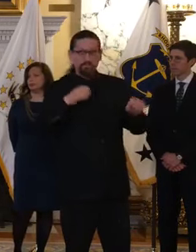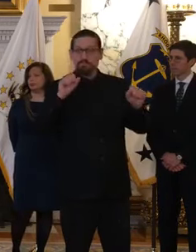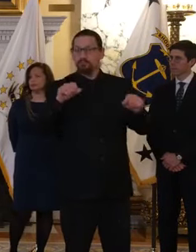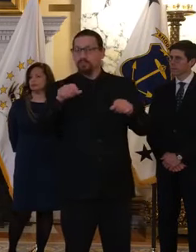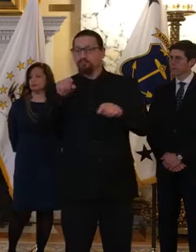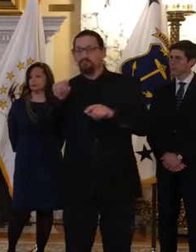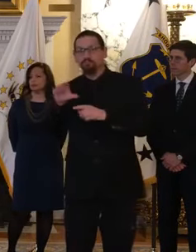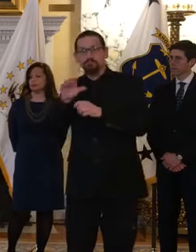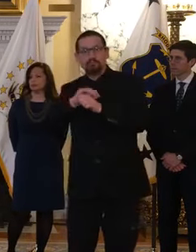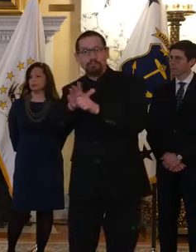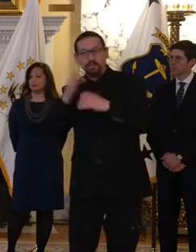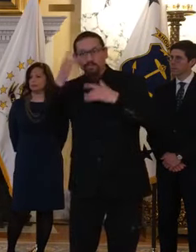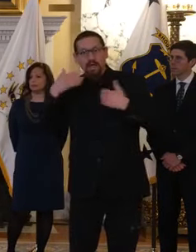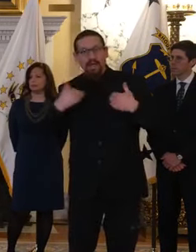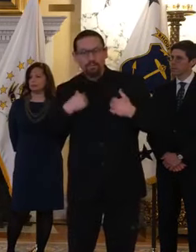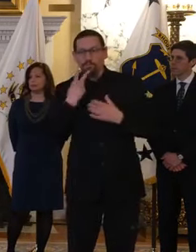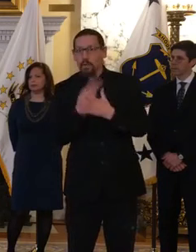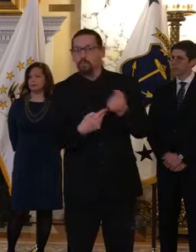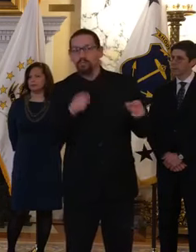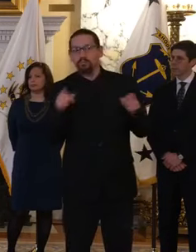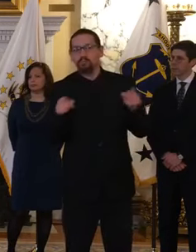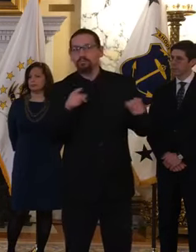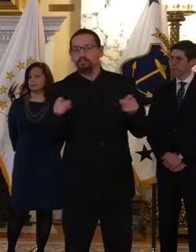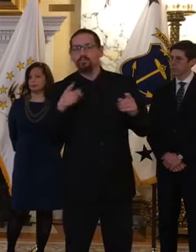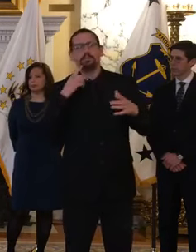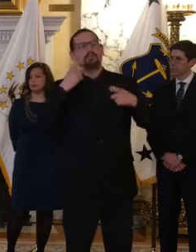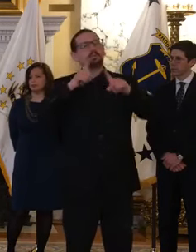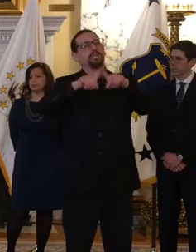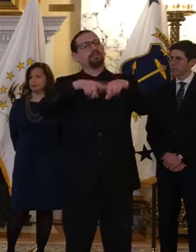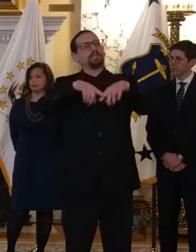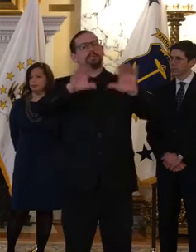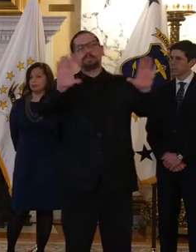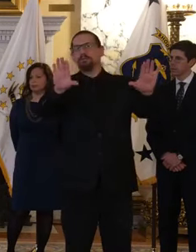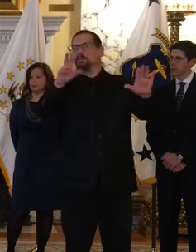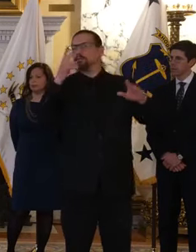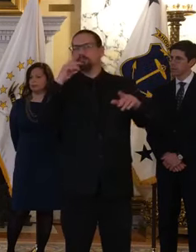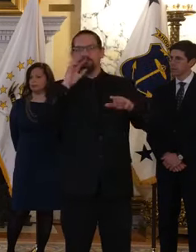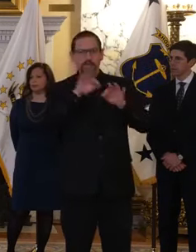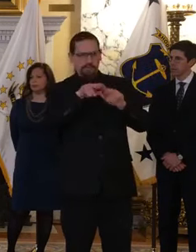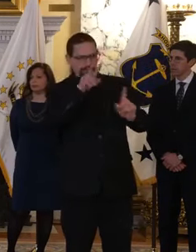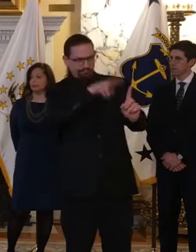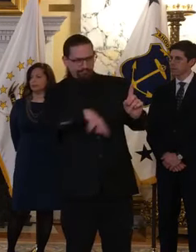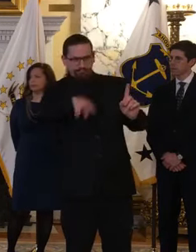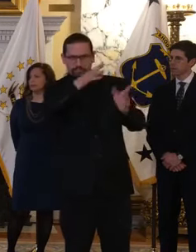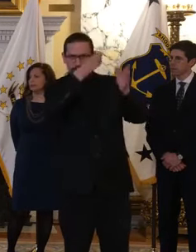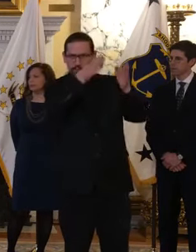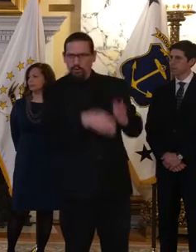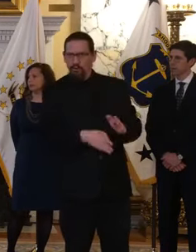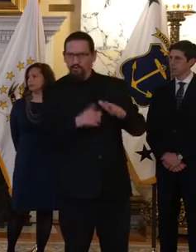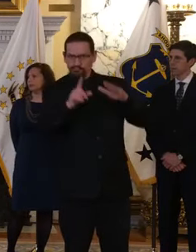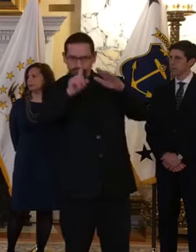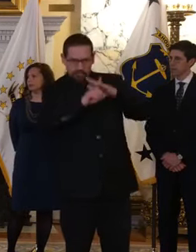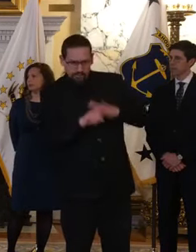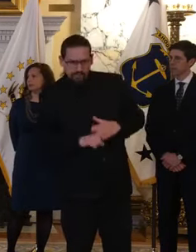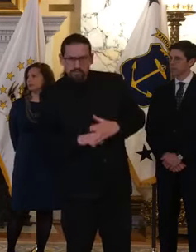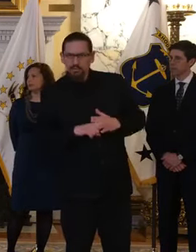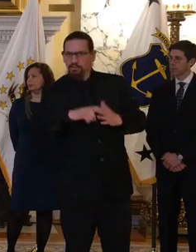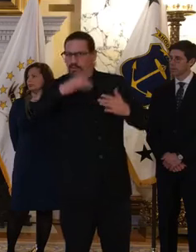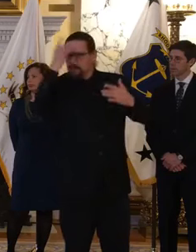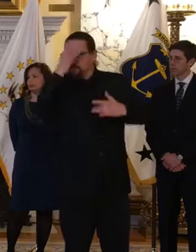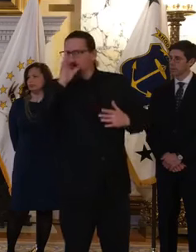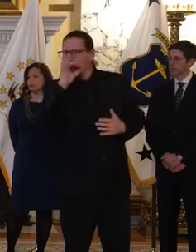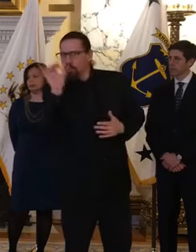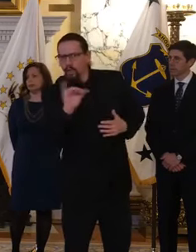simultaneously. We have not had a significant number of co-infected persons at this time. Other parts in the